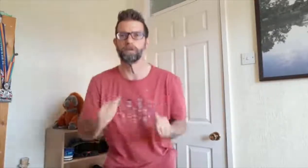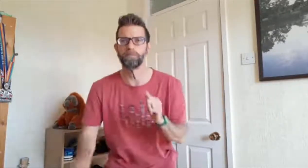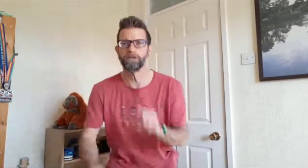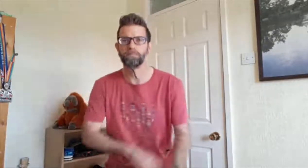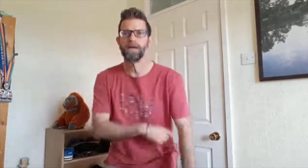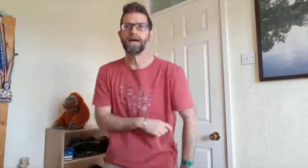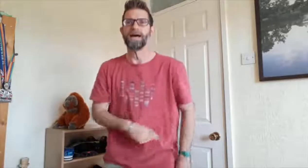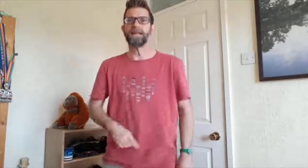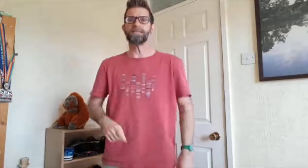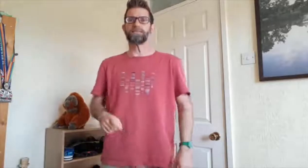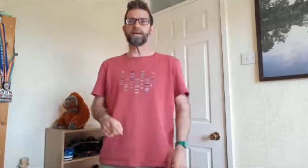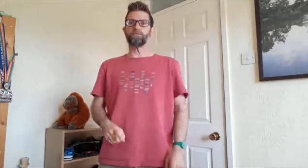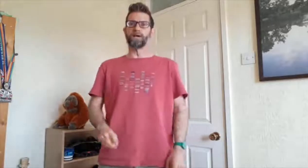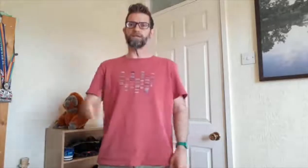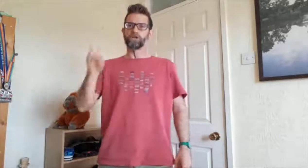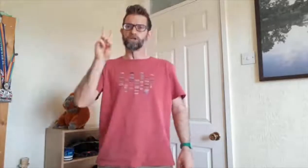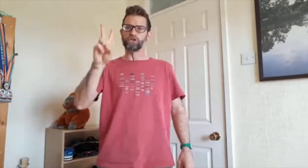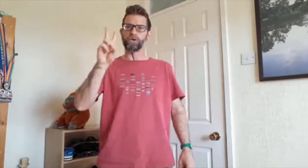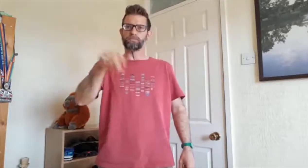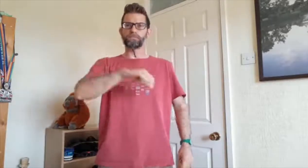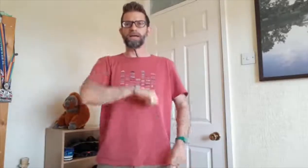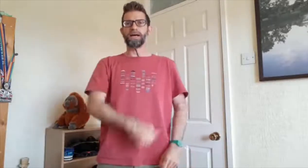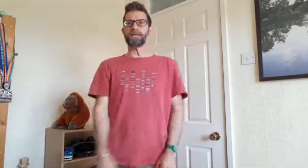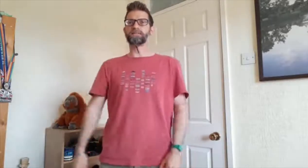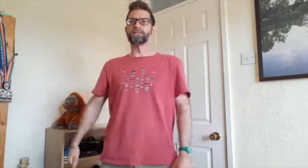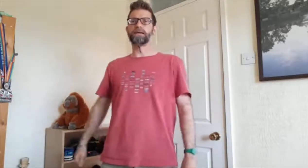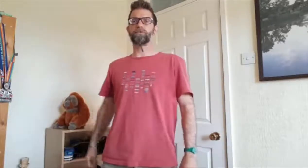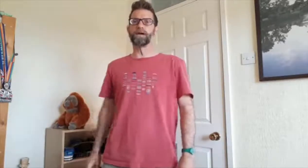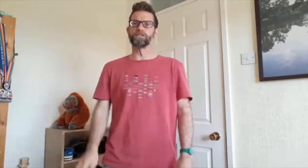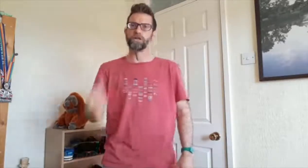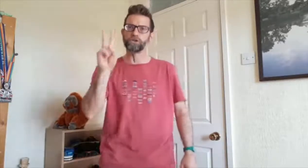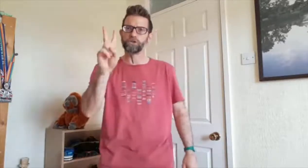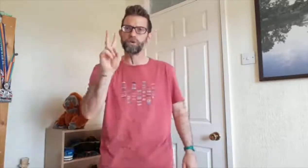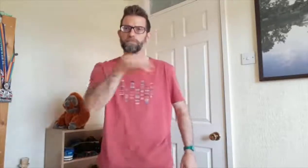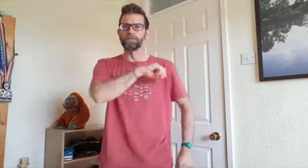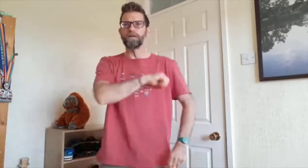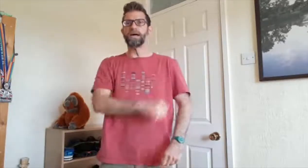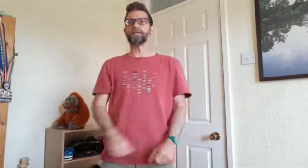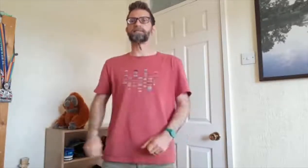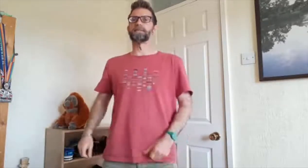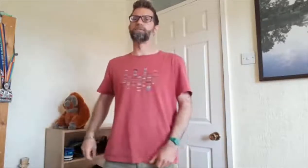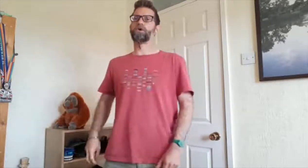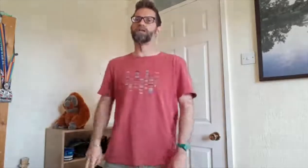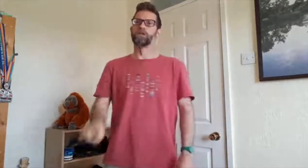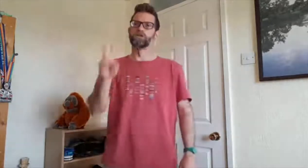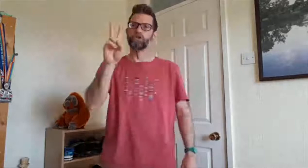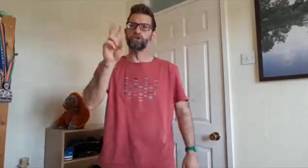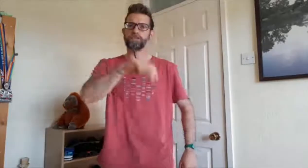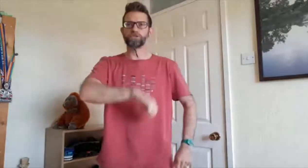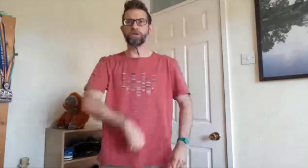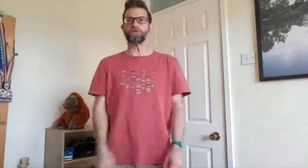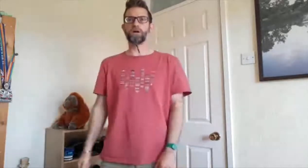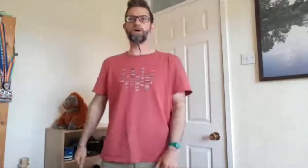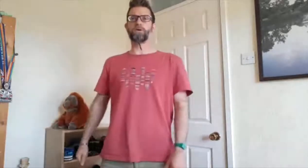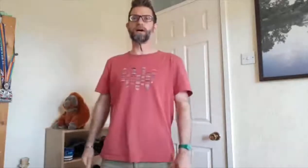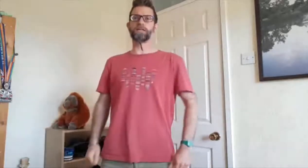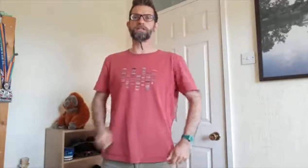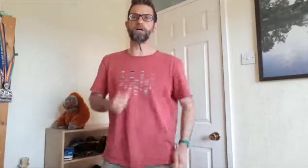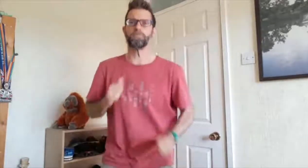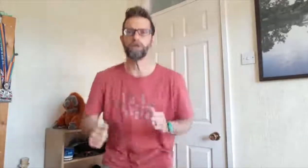budum. Alice the camel has two humps, Alice the camel has two humps, Alice the camel has two humps, so go Alice go, buda buda